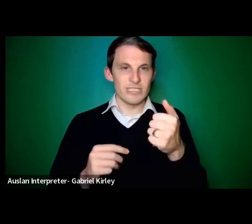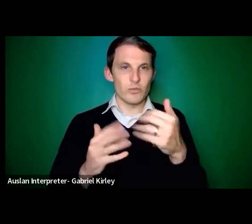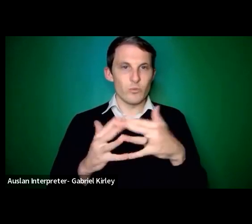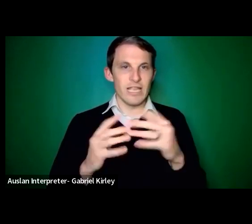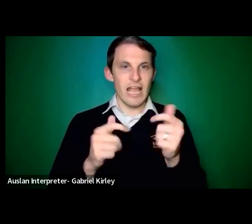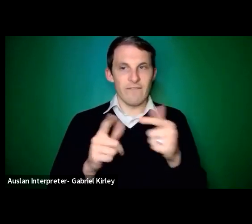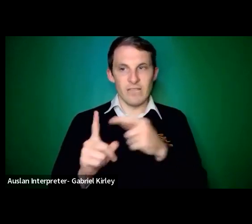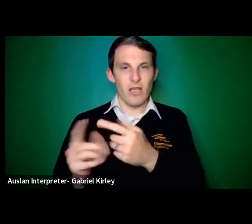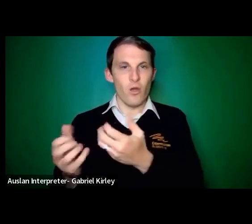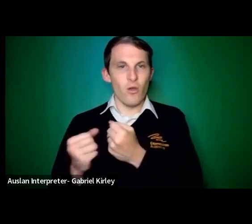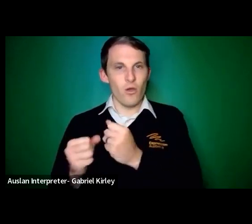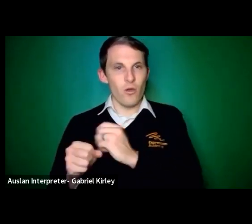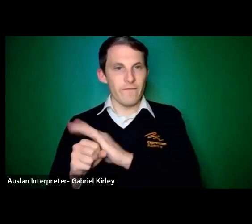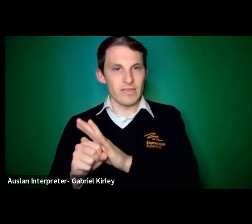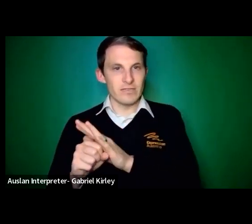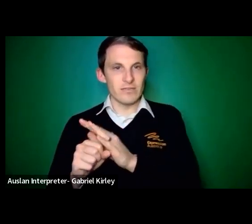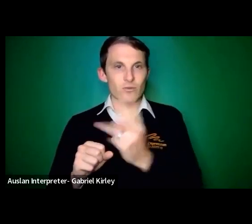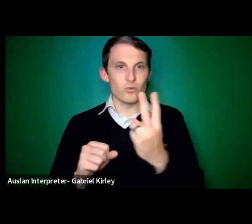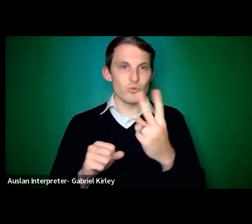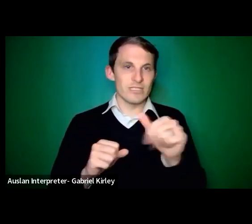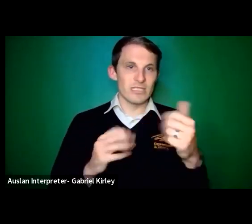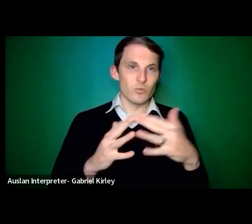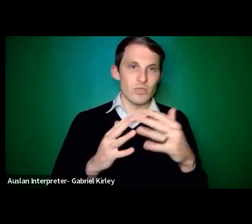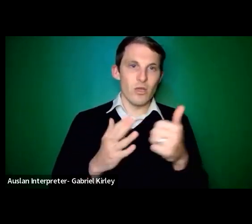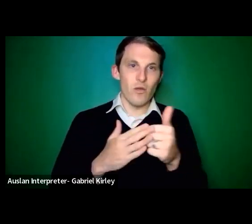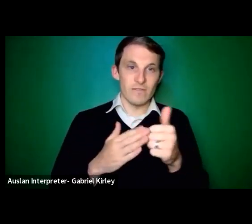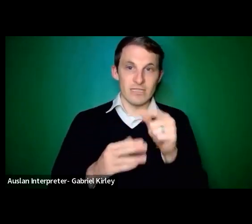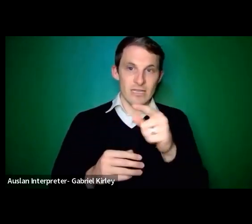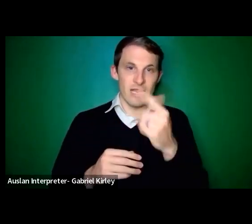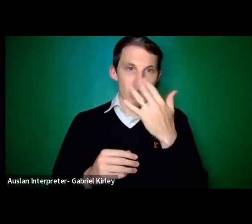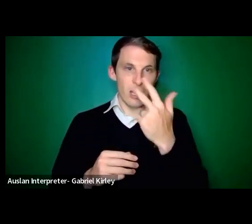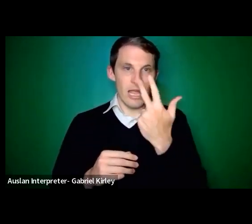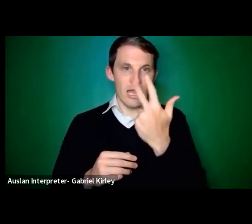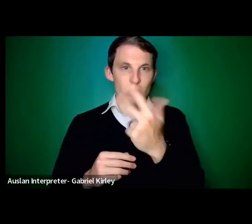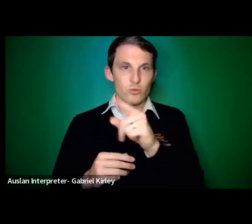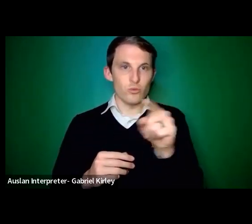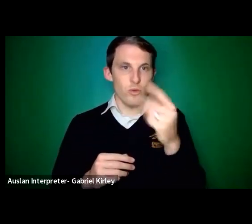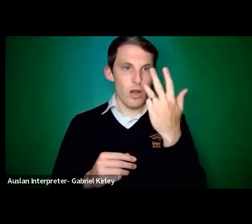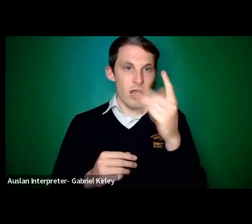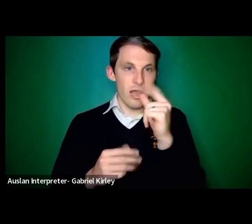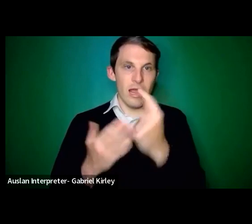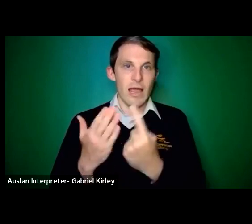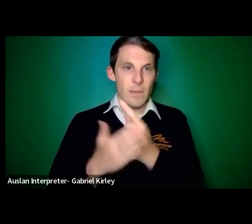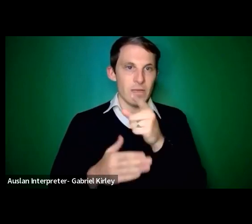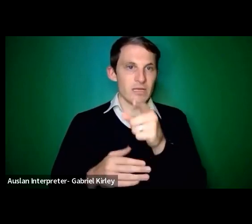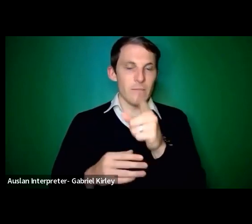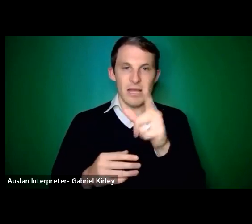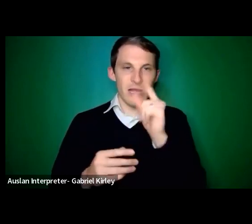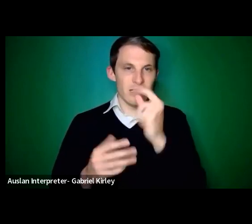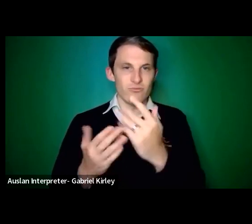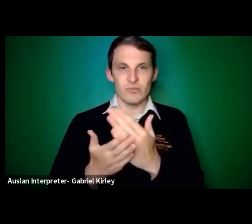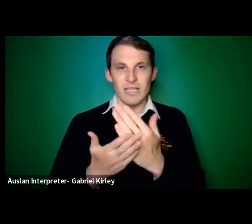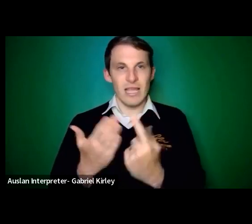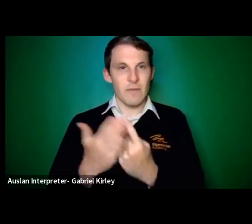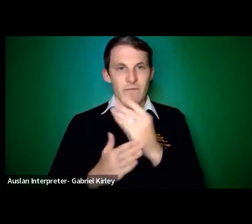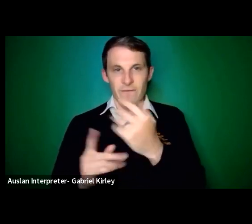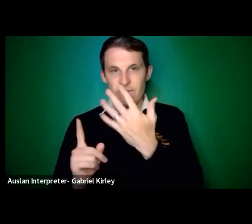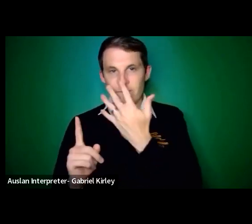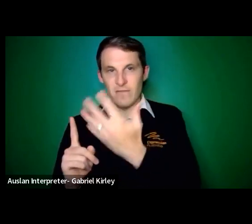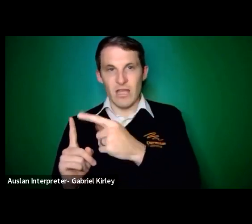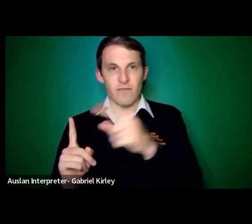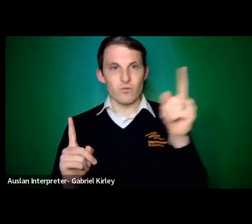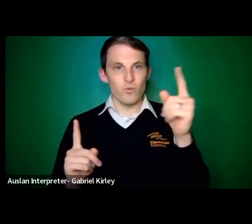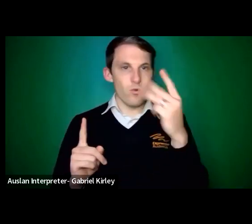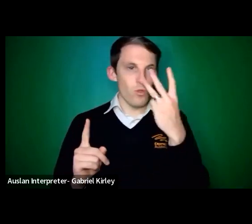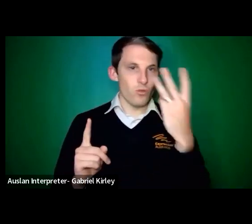4-week mark. Most common in the 8 to 9-year-olds, but can happen anywhere between around 5 and 13 and to a